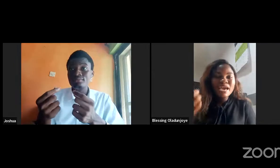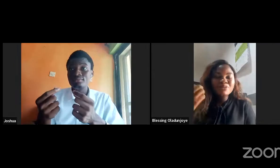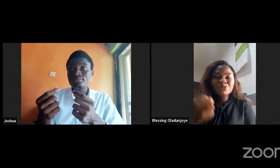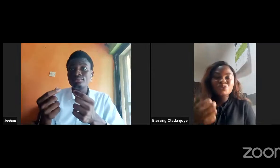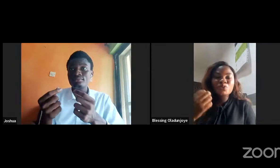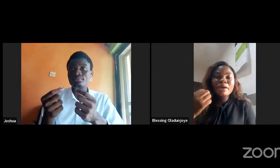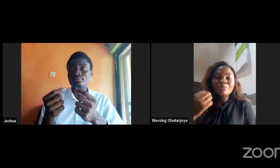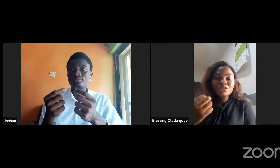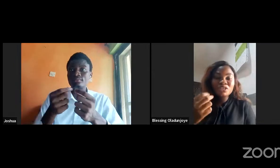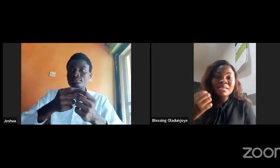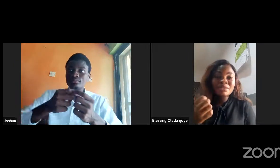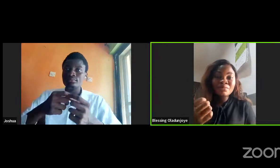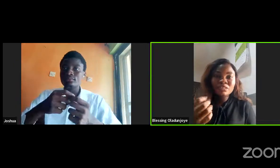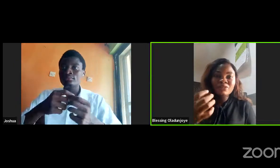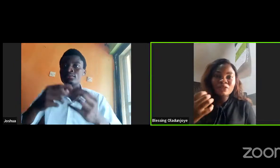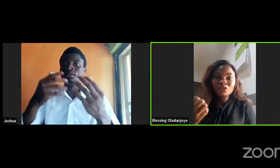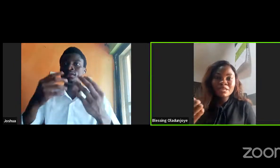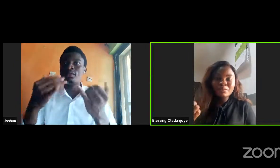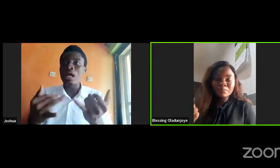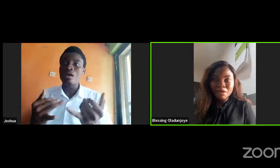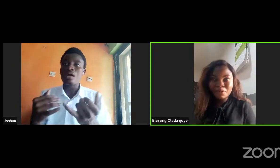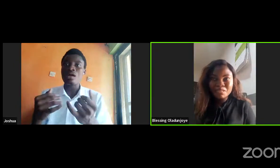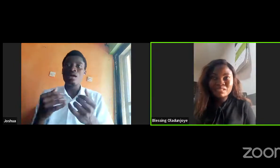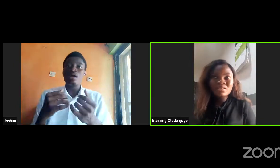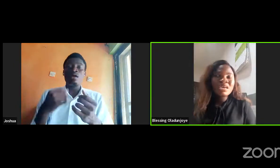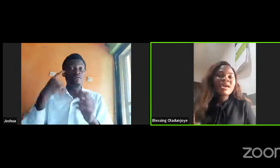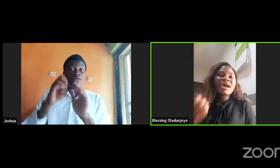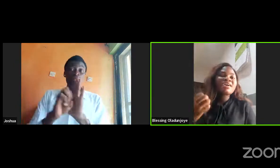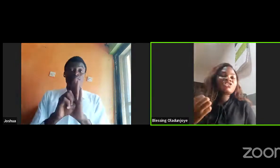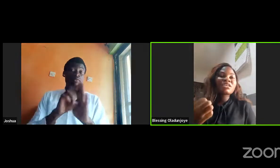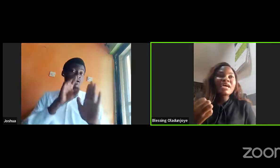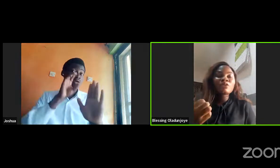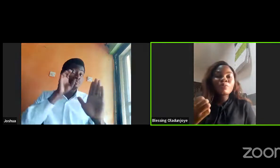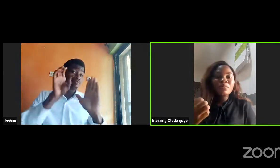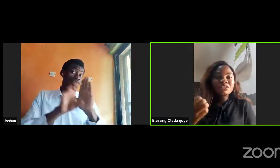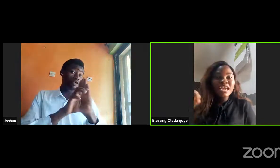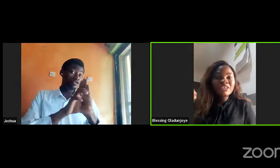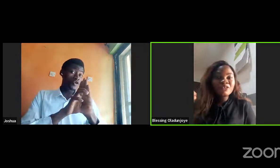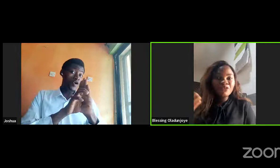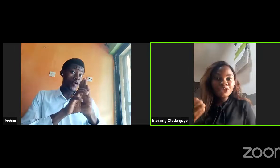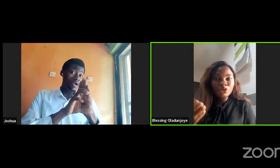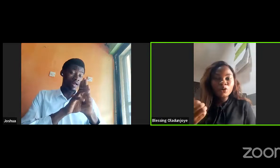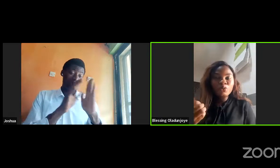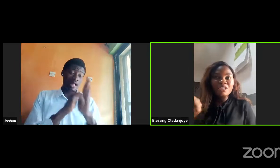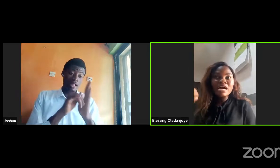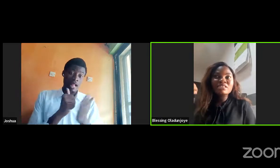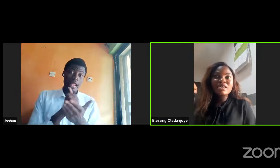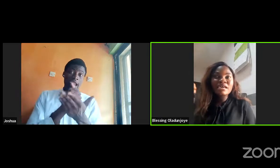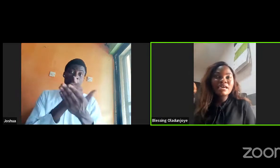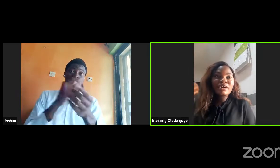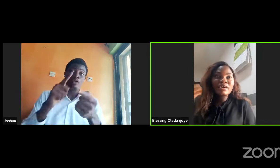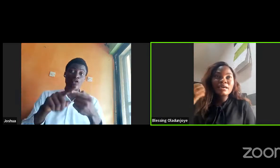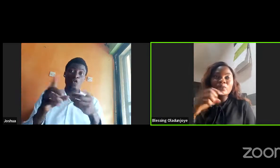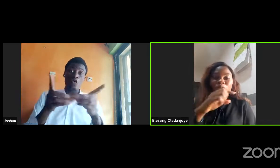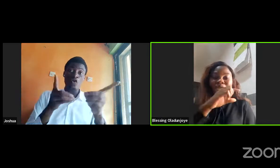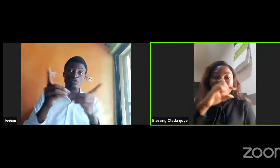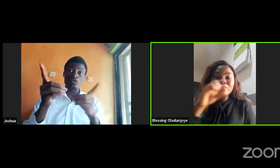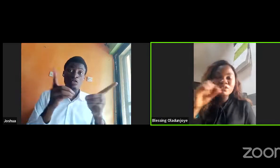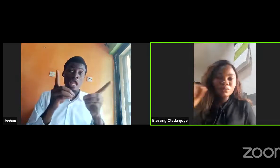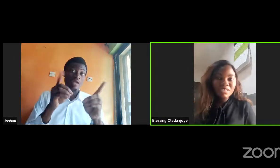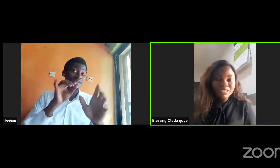which helps to describe pictures and images of a visually person. I don't go without so